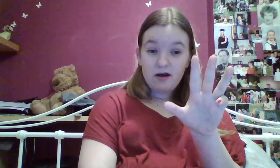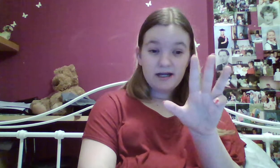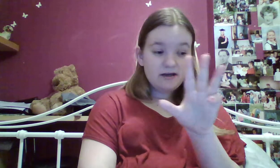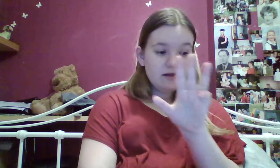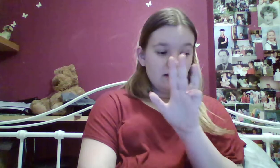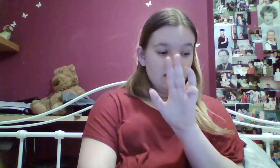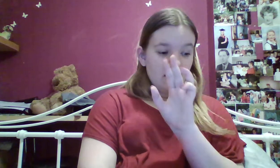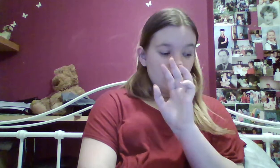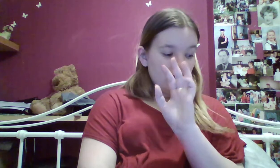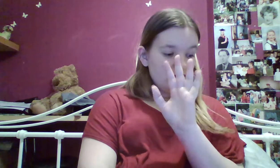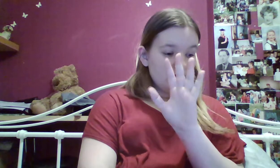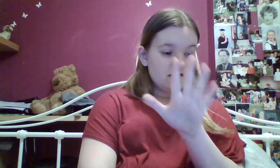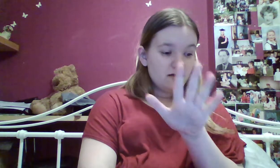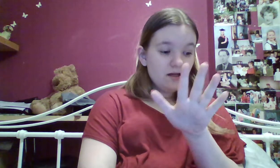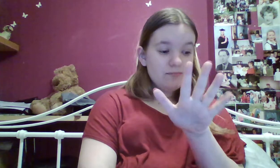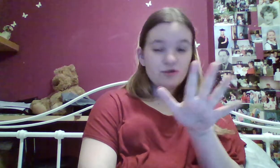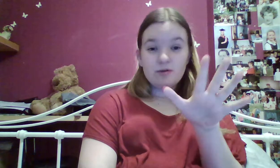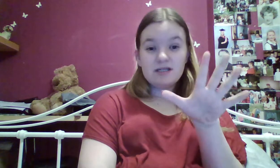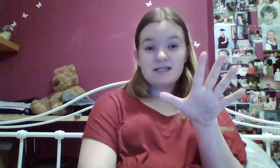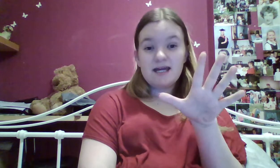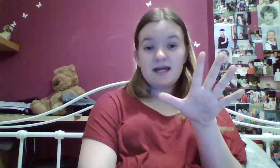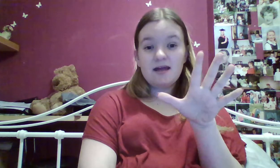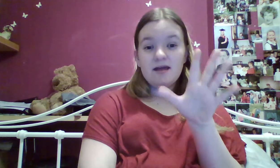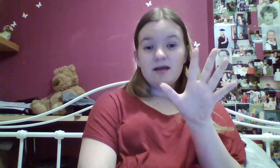Online. And number 20,